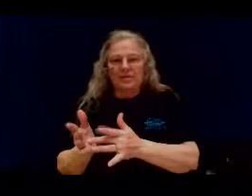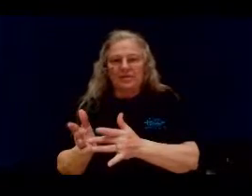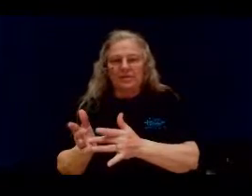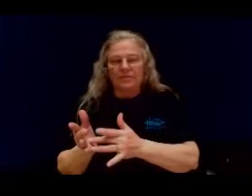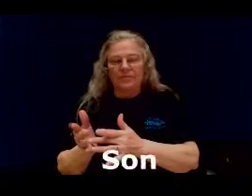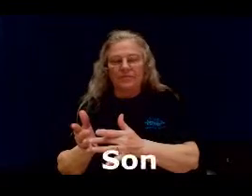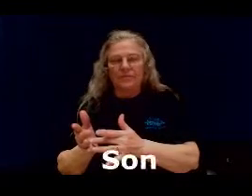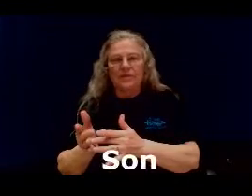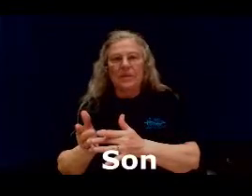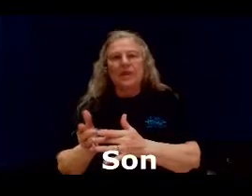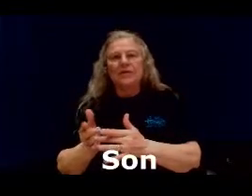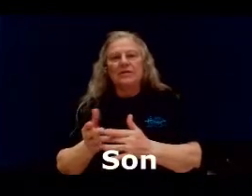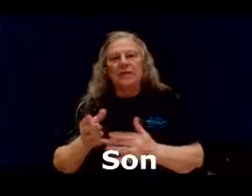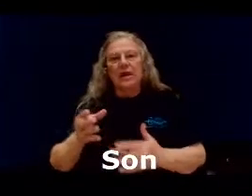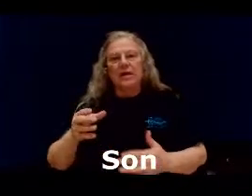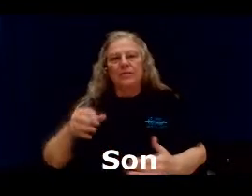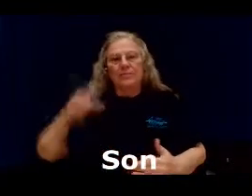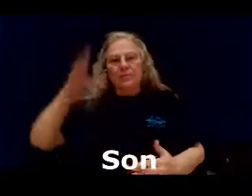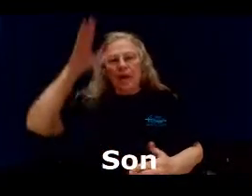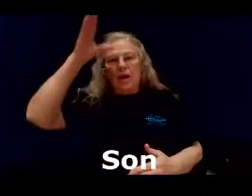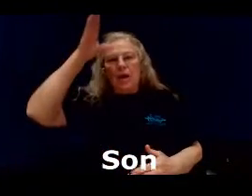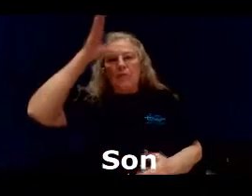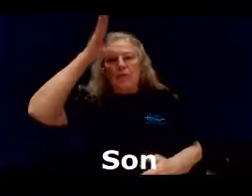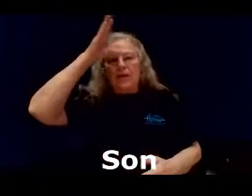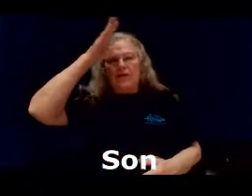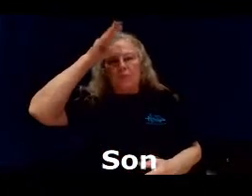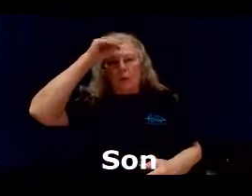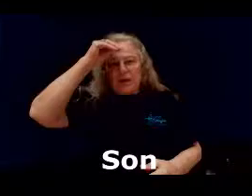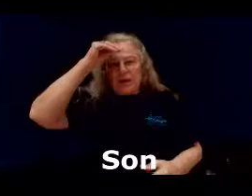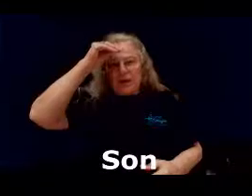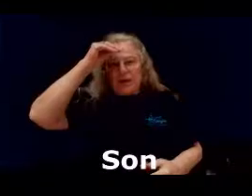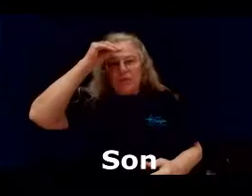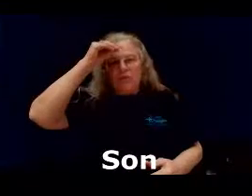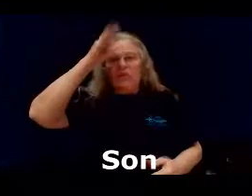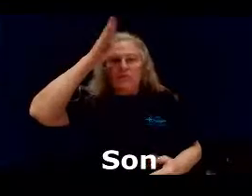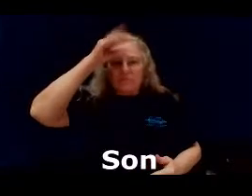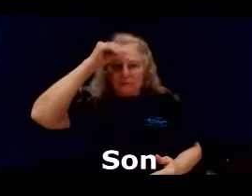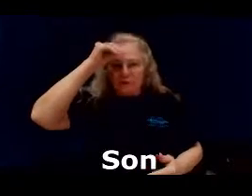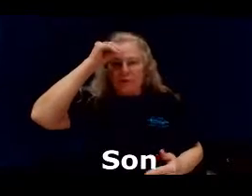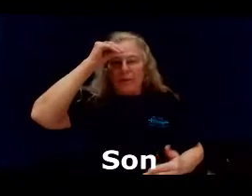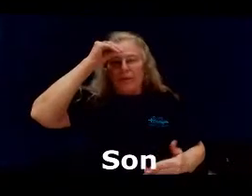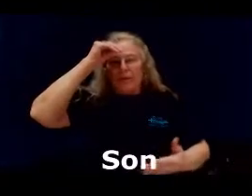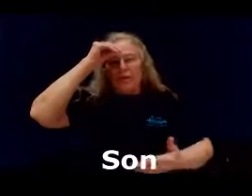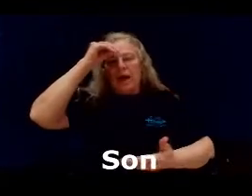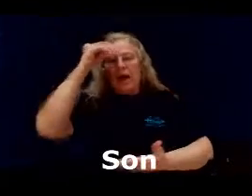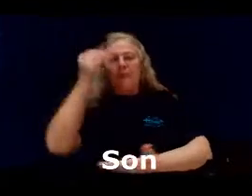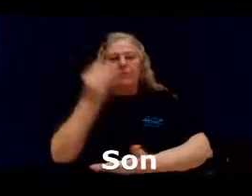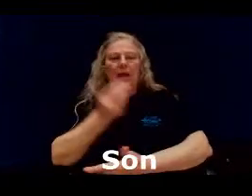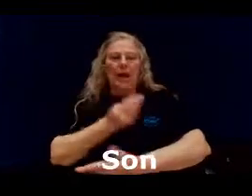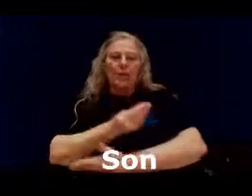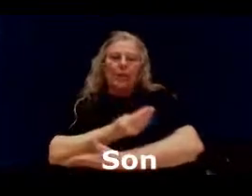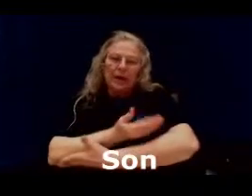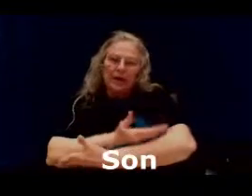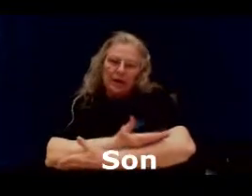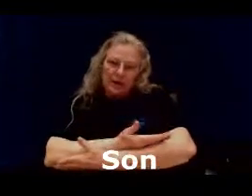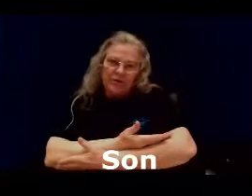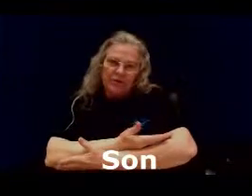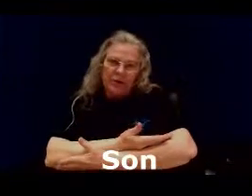Jesus. Son, make the boy sign, which is the little baseball cap, and bring it down into the